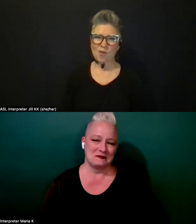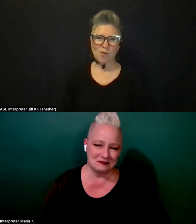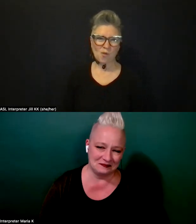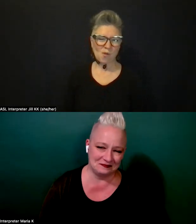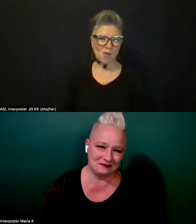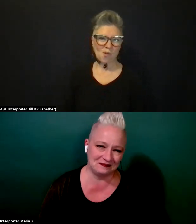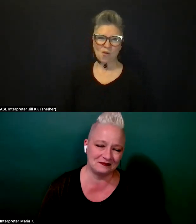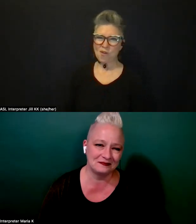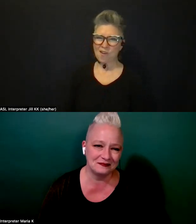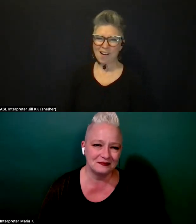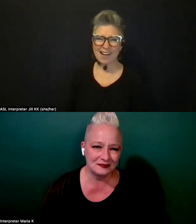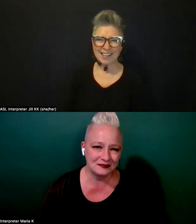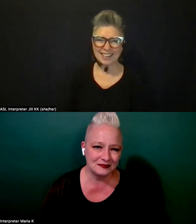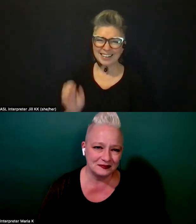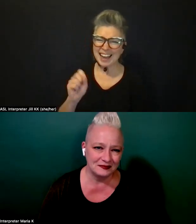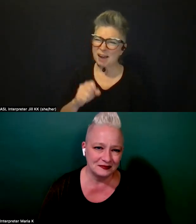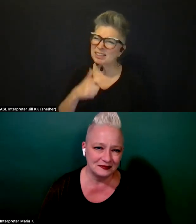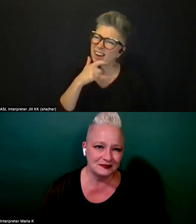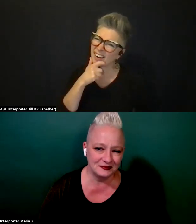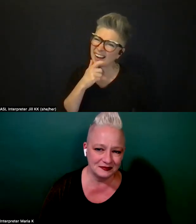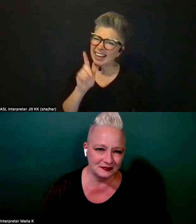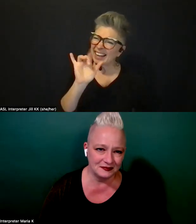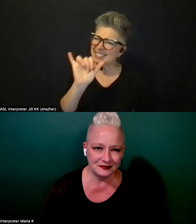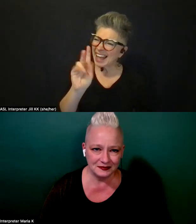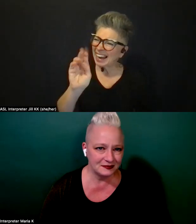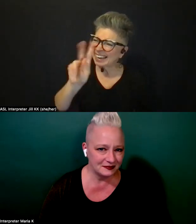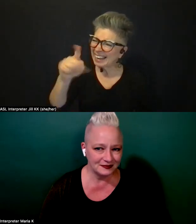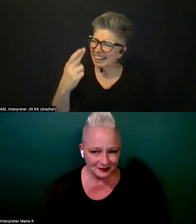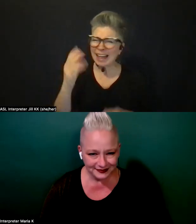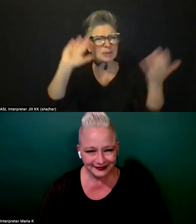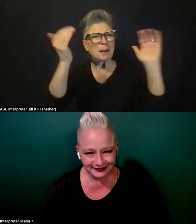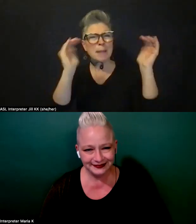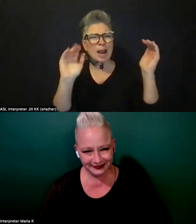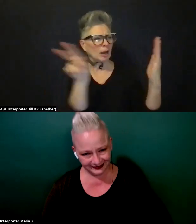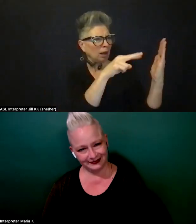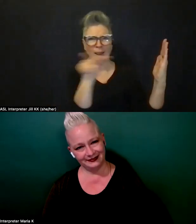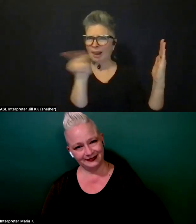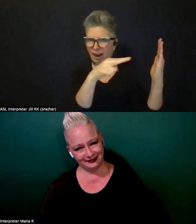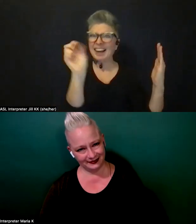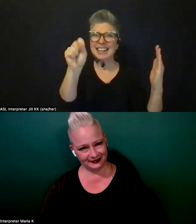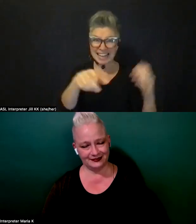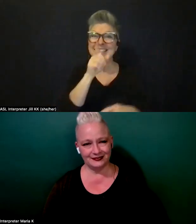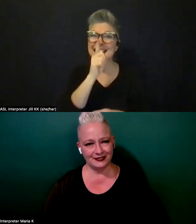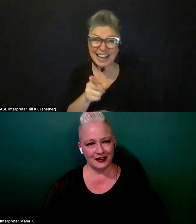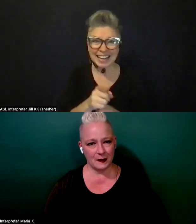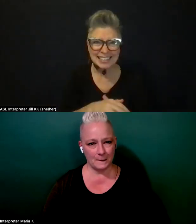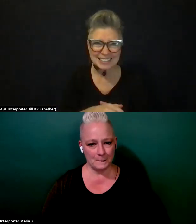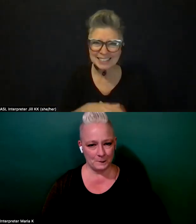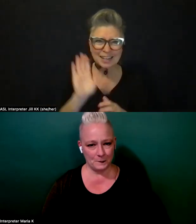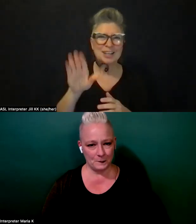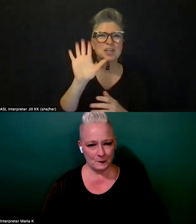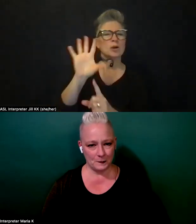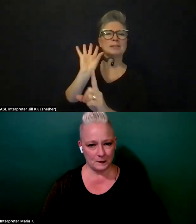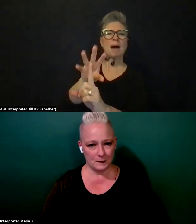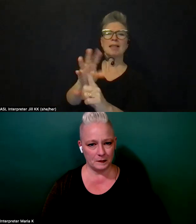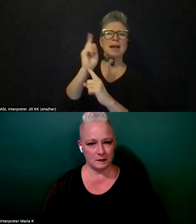Yeah, isn't that cute? I'm looking back and forth. I'm listening. The neighbor in a spotlight moment on